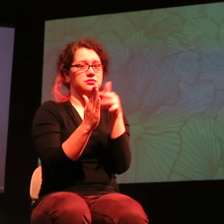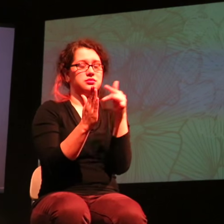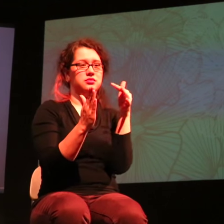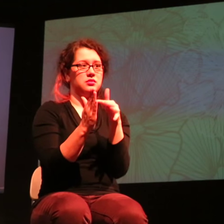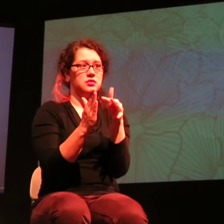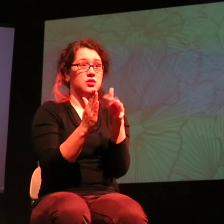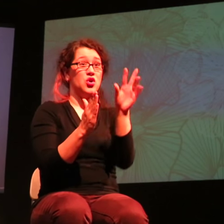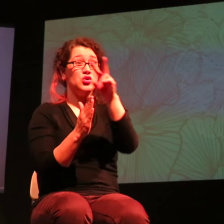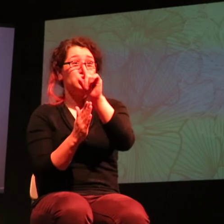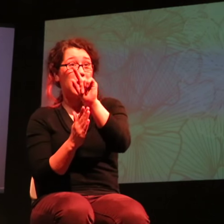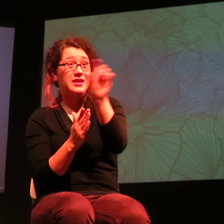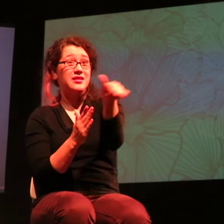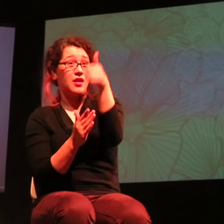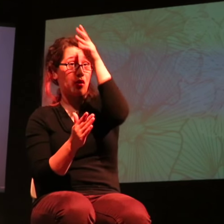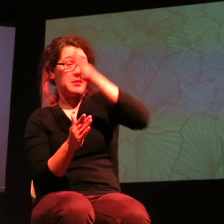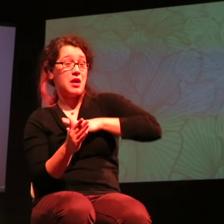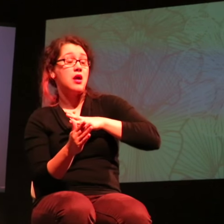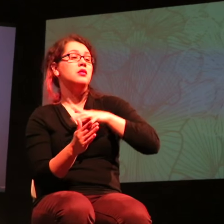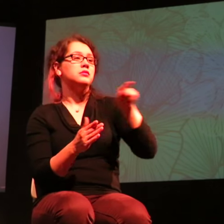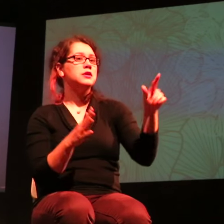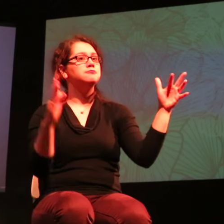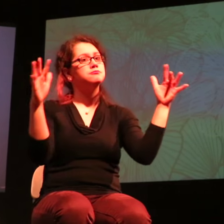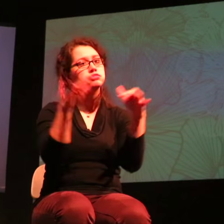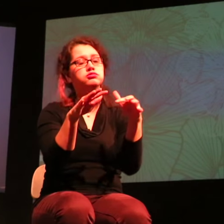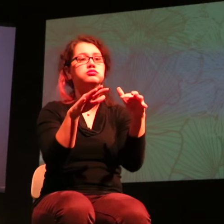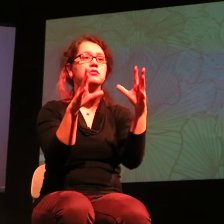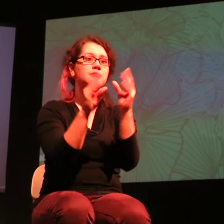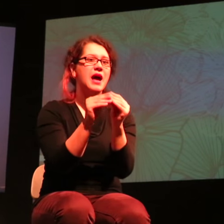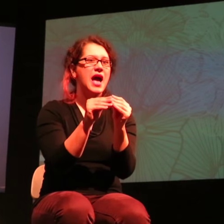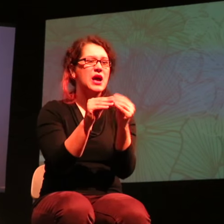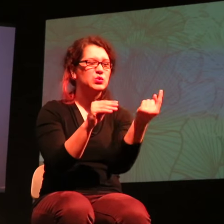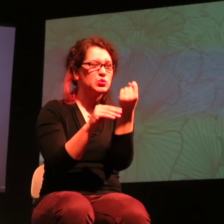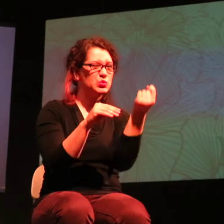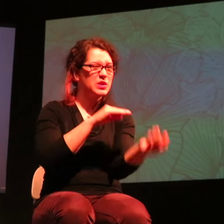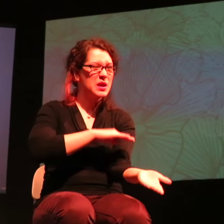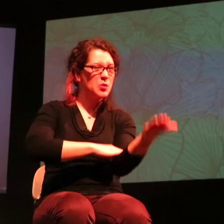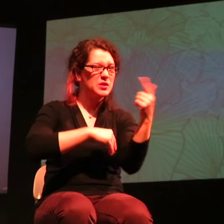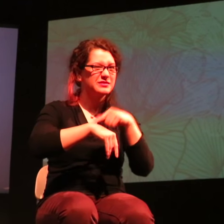other men Tuesday mornings at 5:30 a.m.